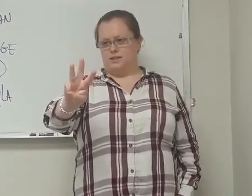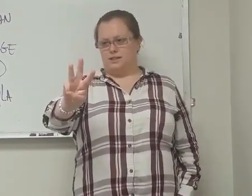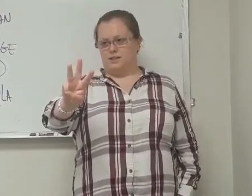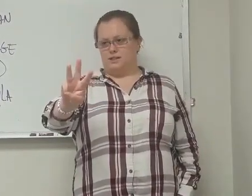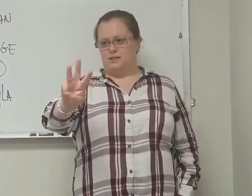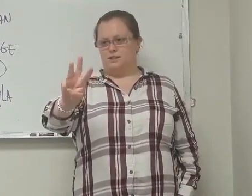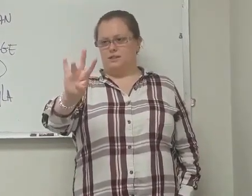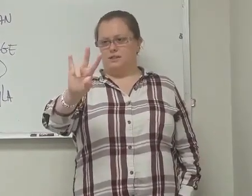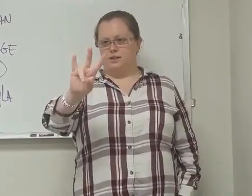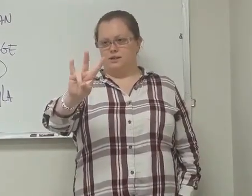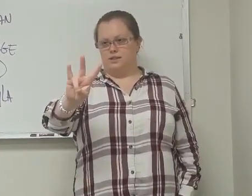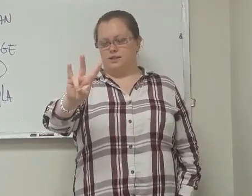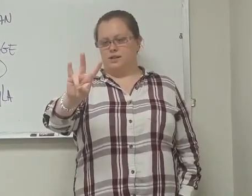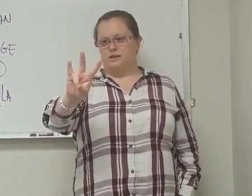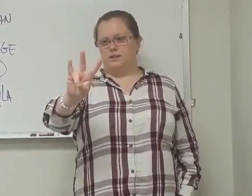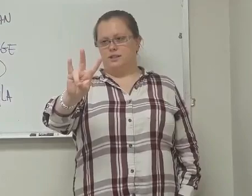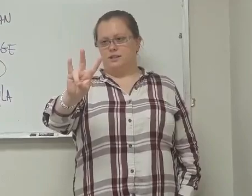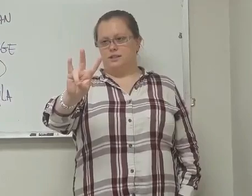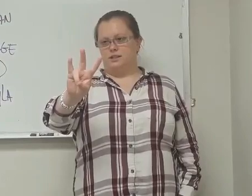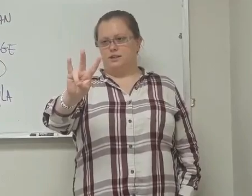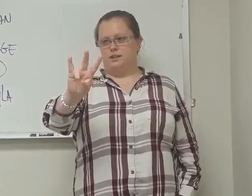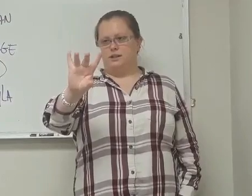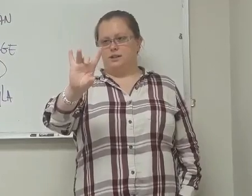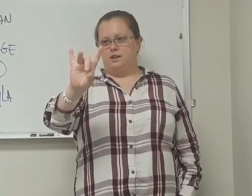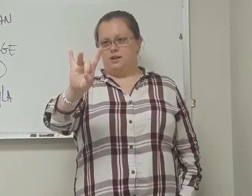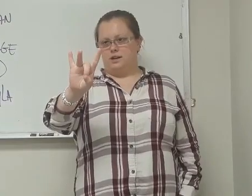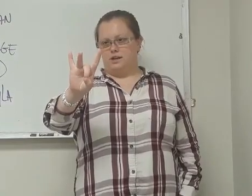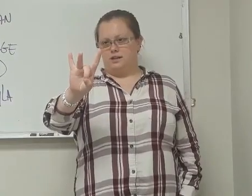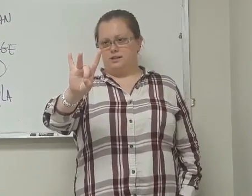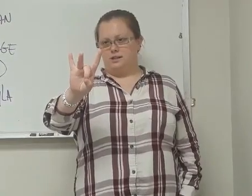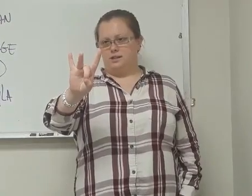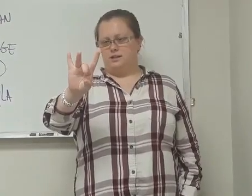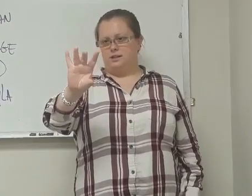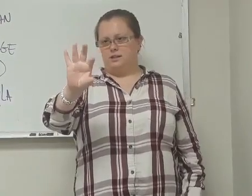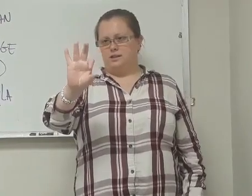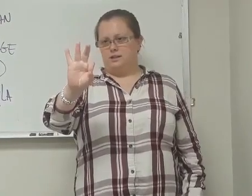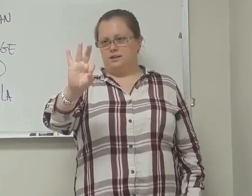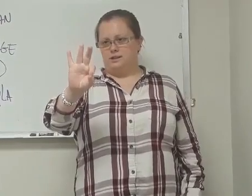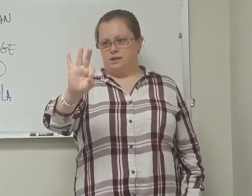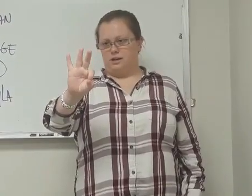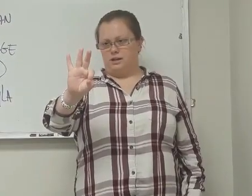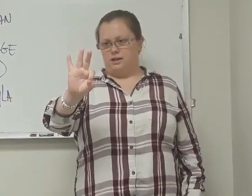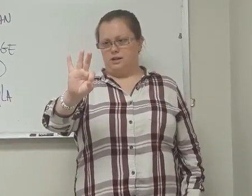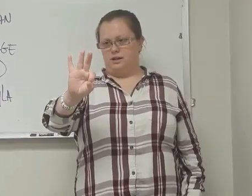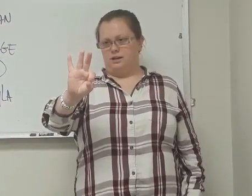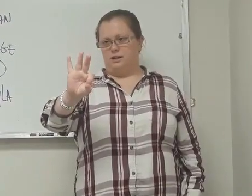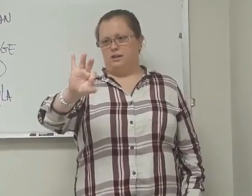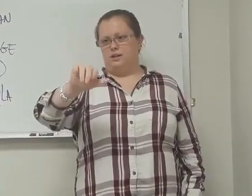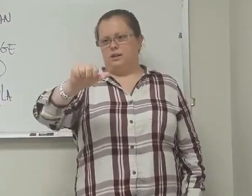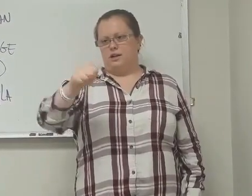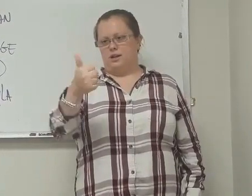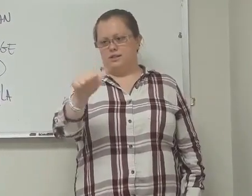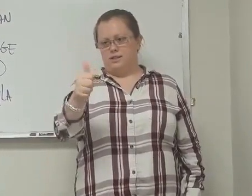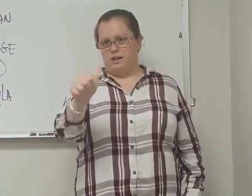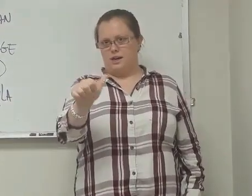6, 7, 8, 9, and